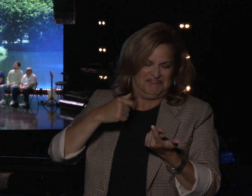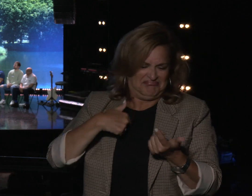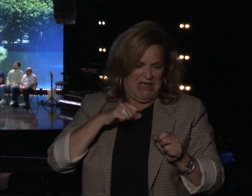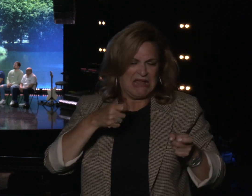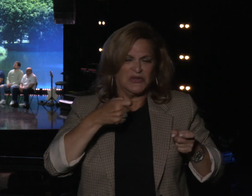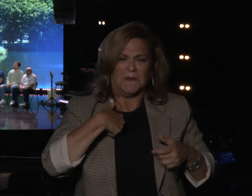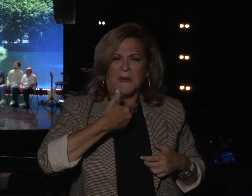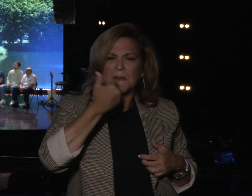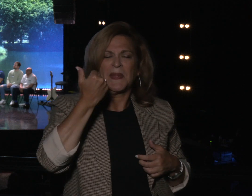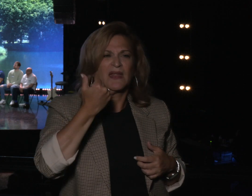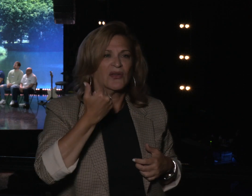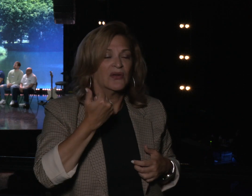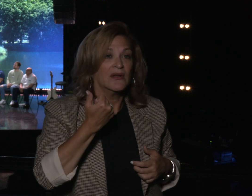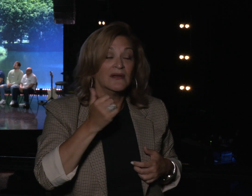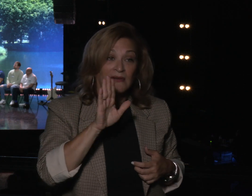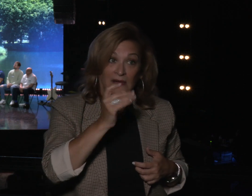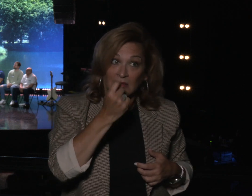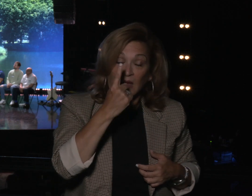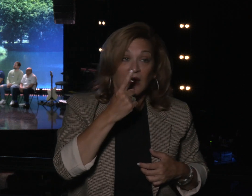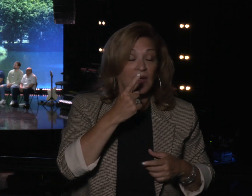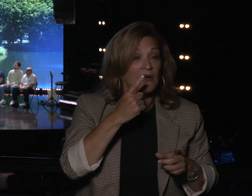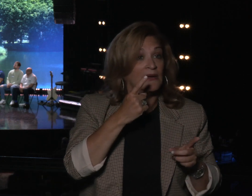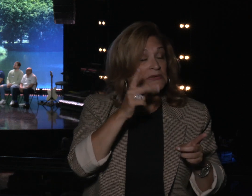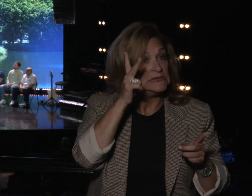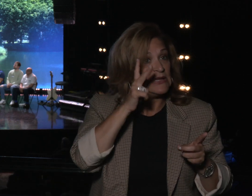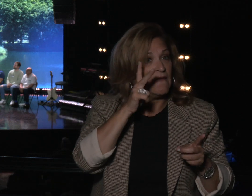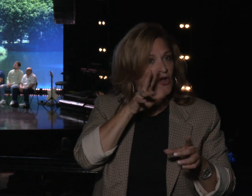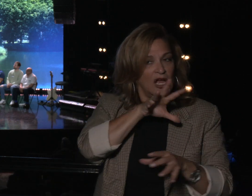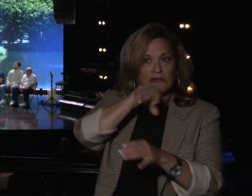At some point, though, Satan jumps in Judas's heart,